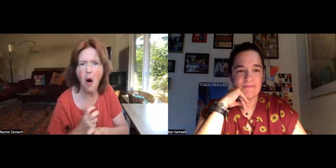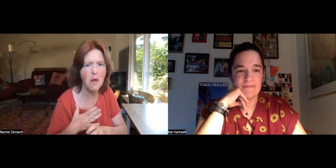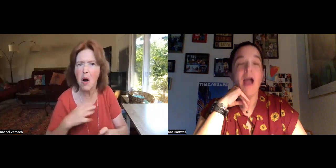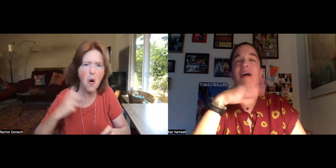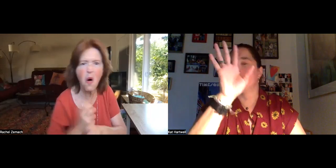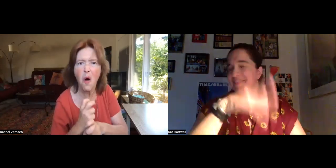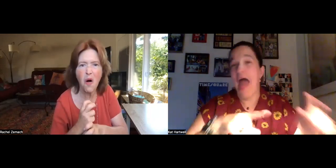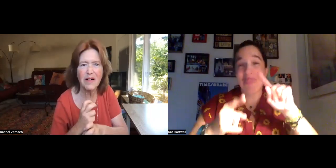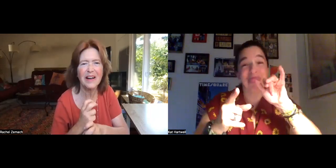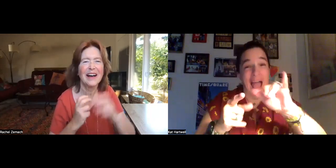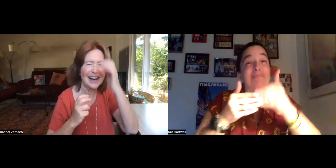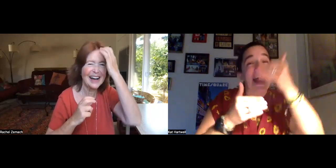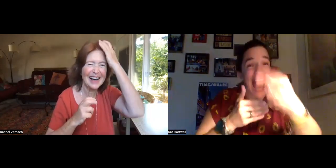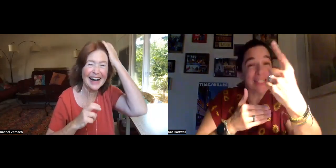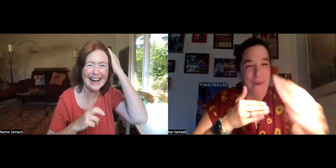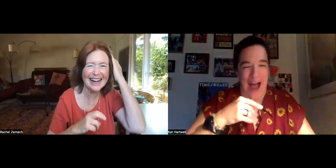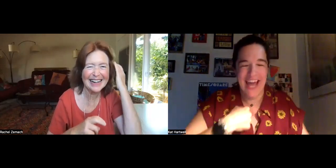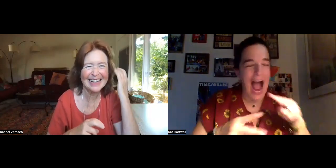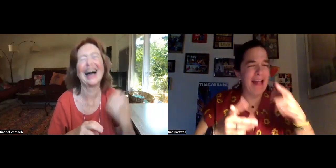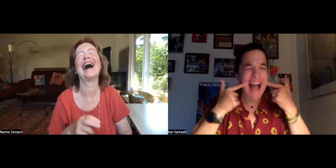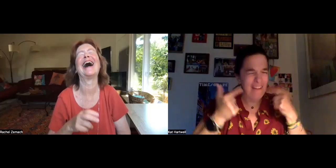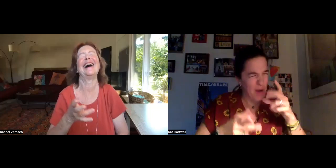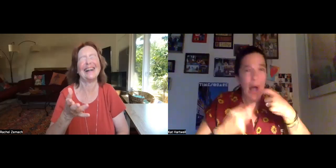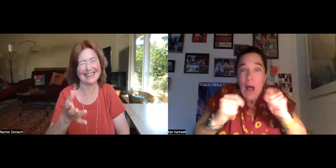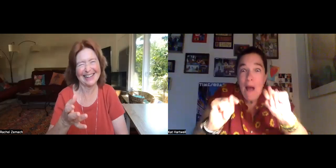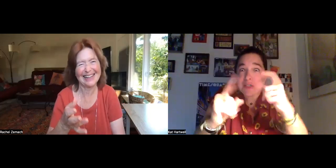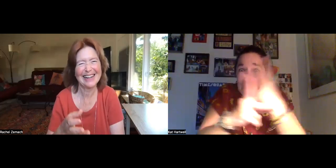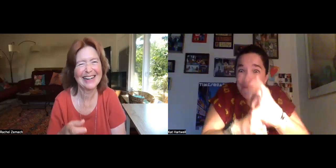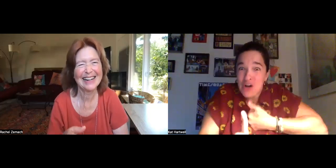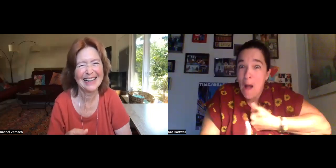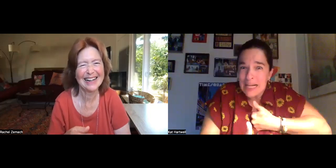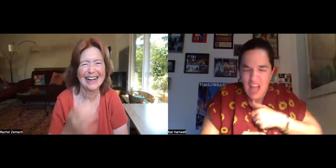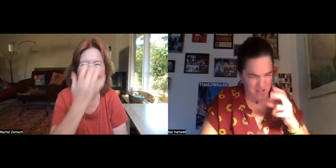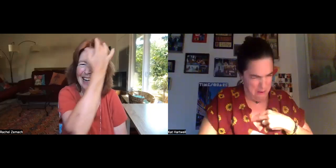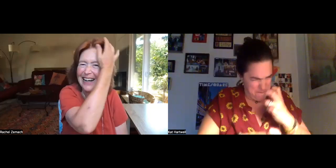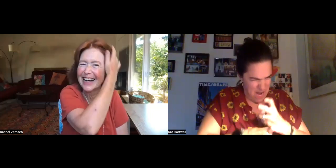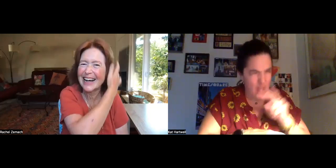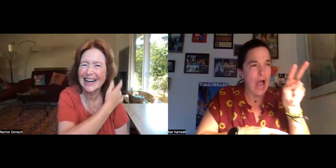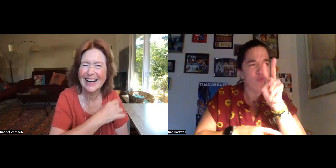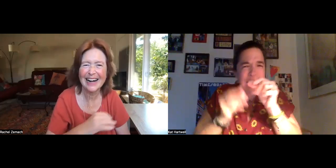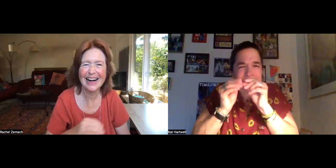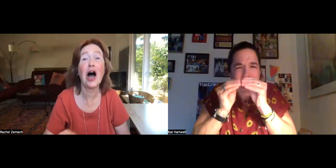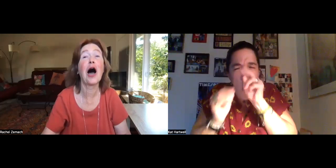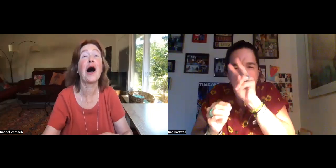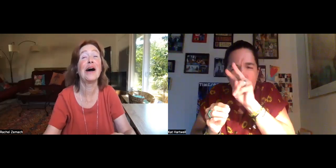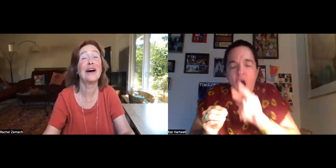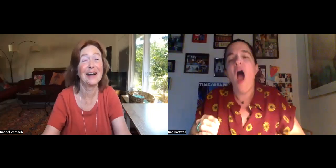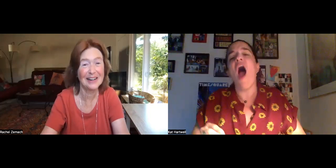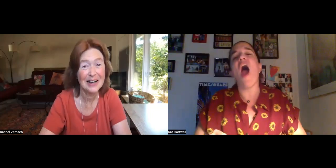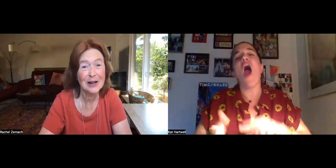time. That my last one, I left. I was trying to figure out my thought. My heart, I read.